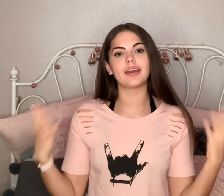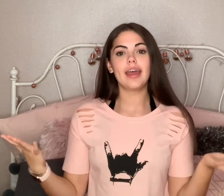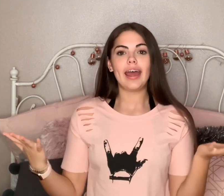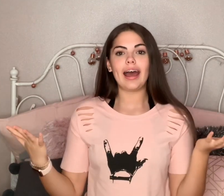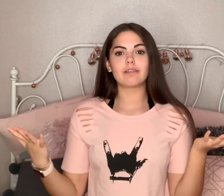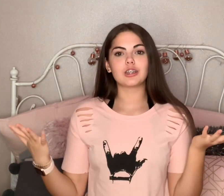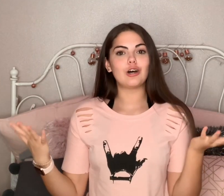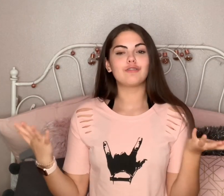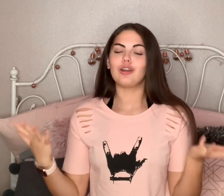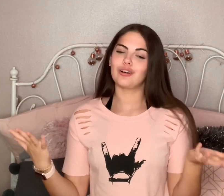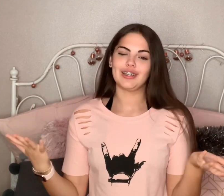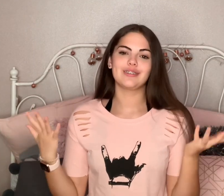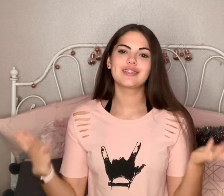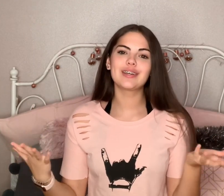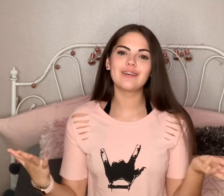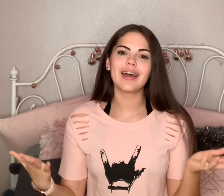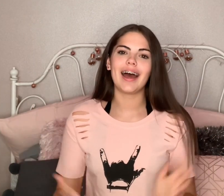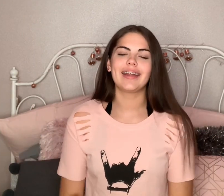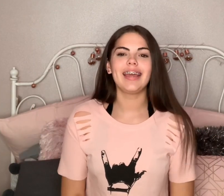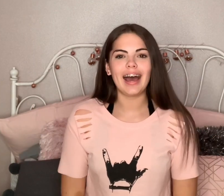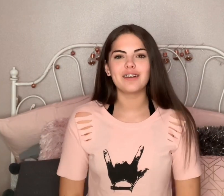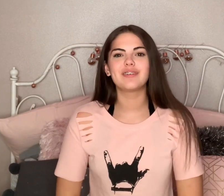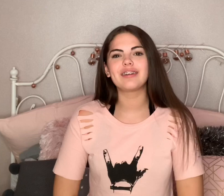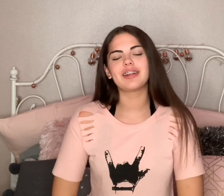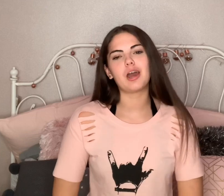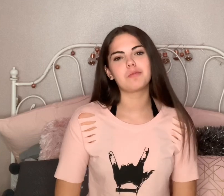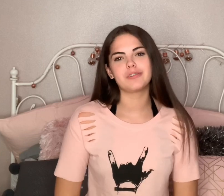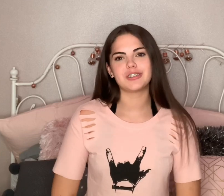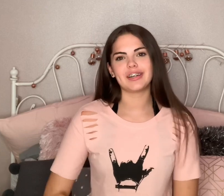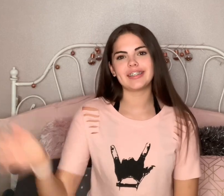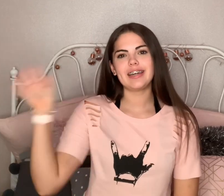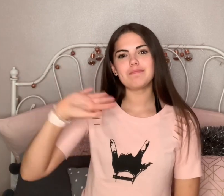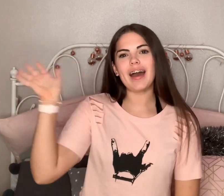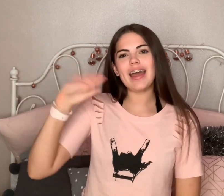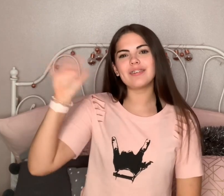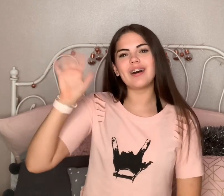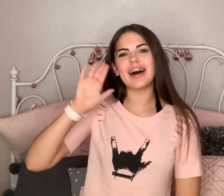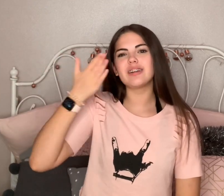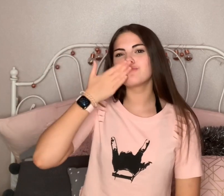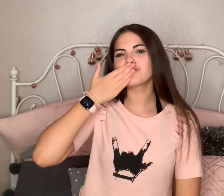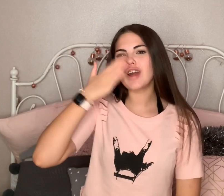out of lockdown soon. And yeah, I really, really hope you enjoyed. Bye everyone!